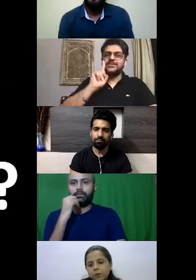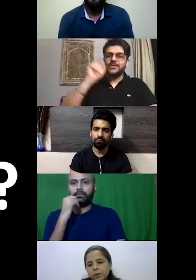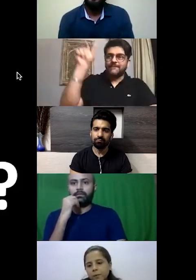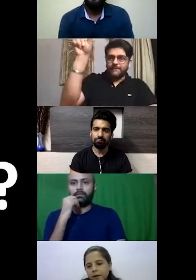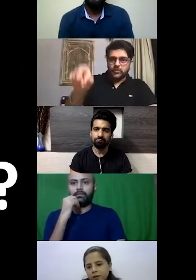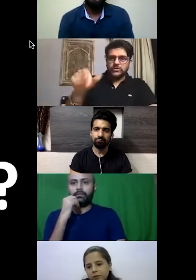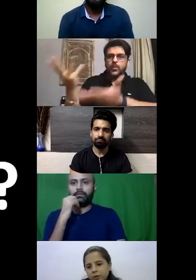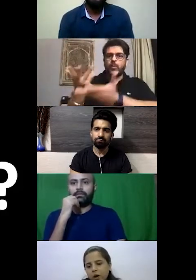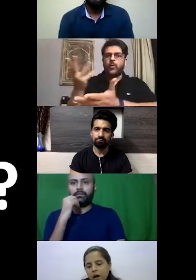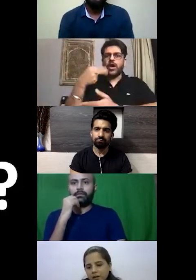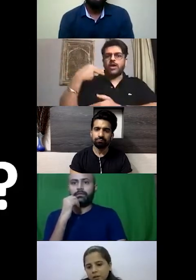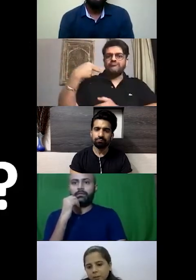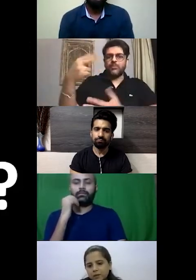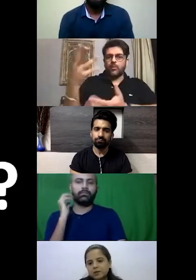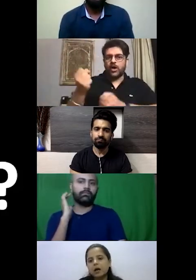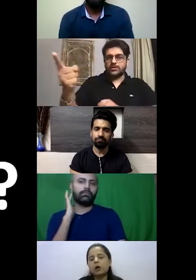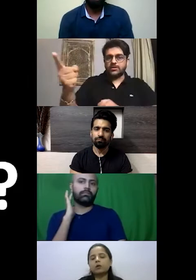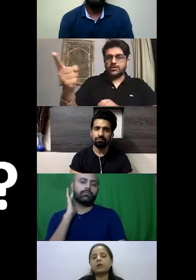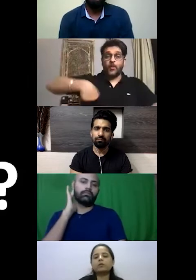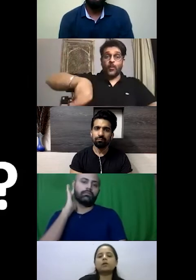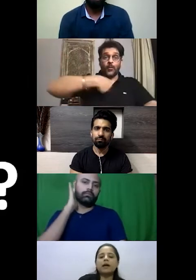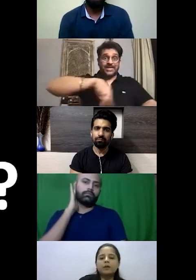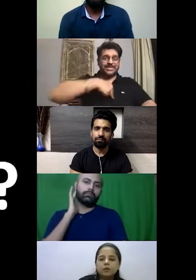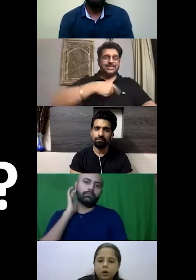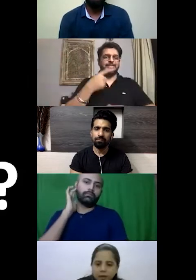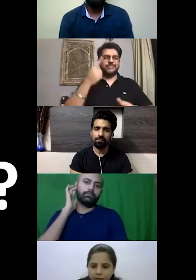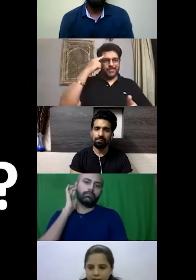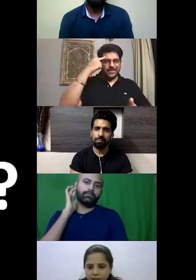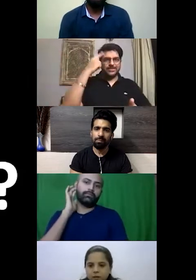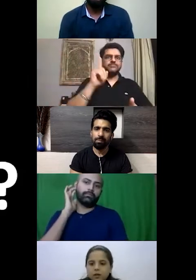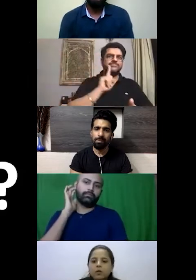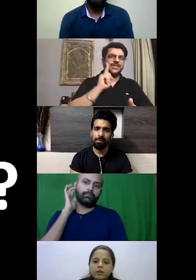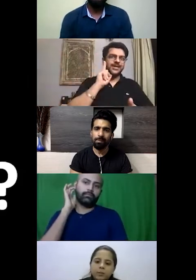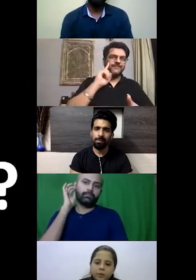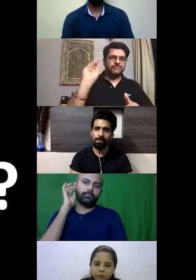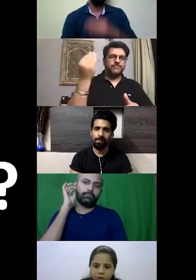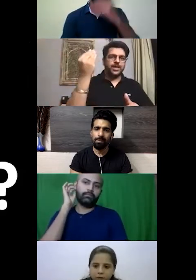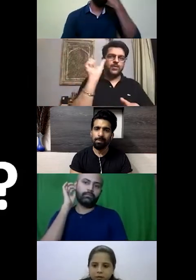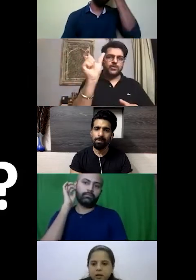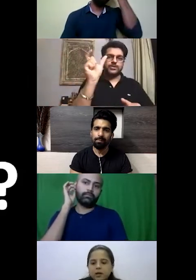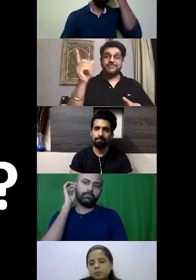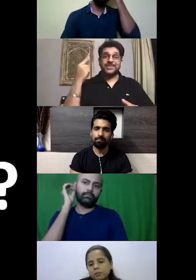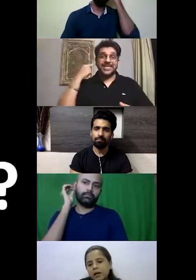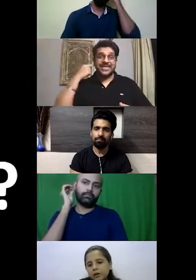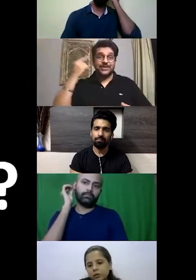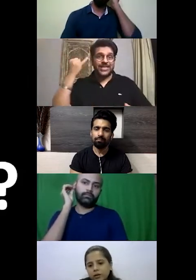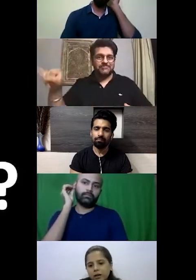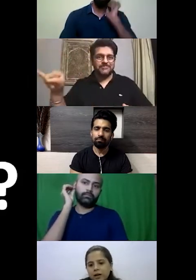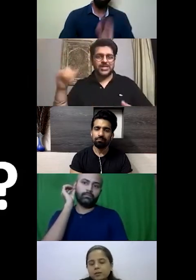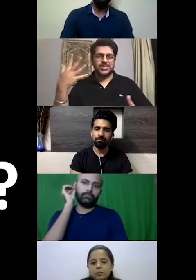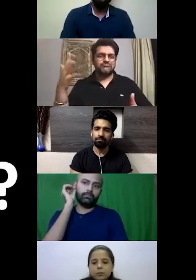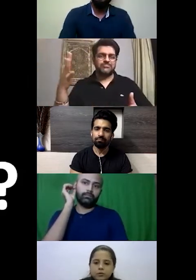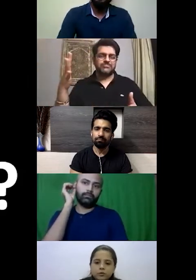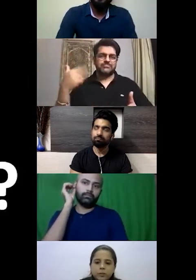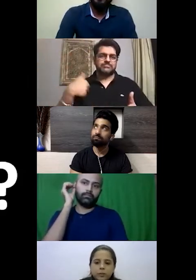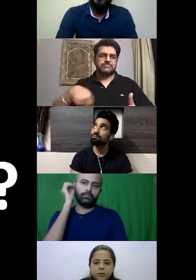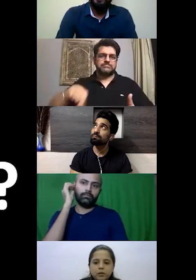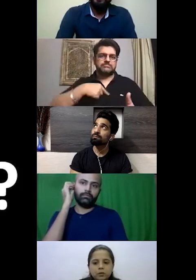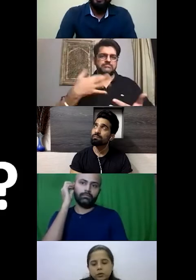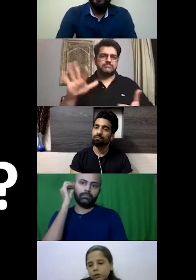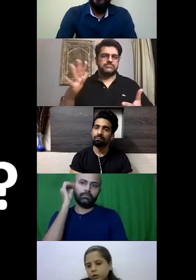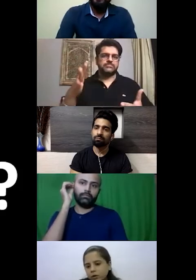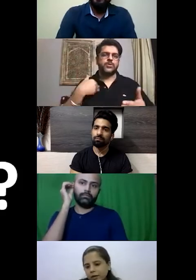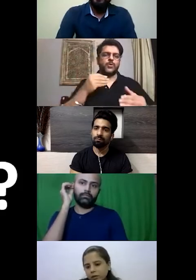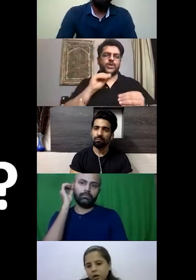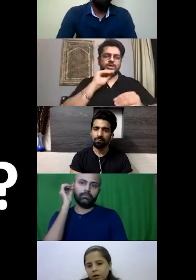but it would be better if you ask a person how they would like to call as, what they prefer. But I know there are most of the people